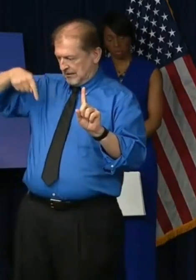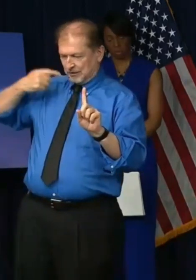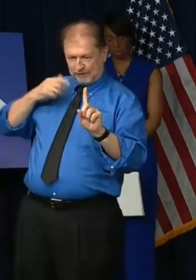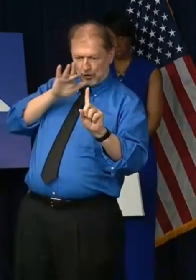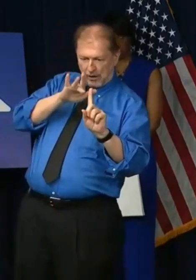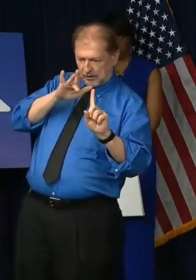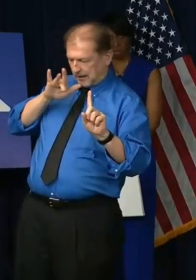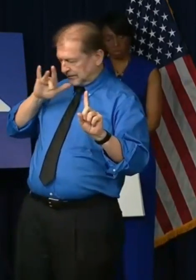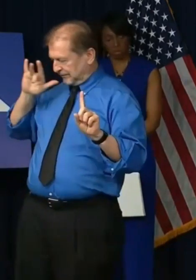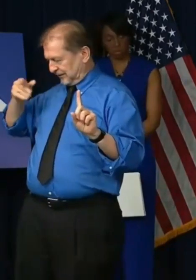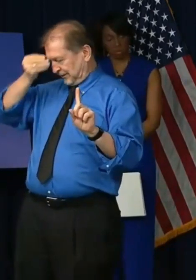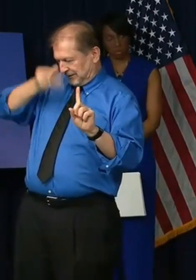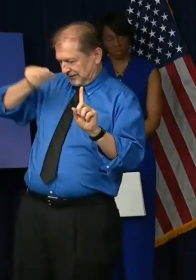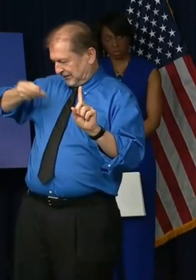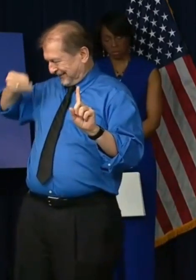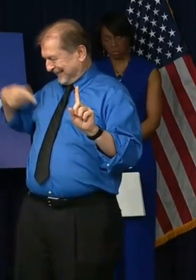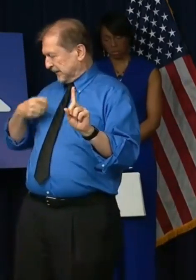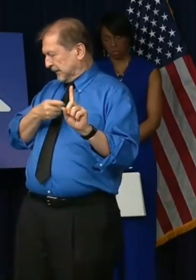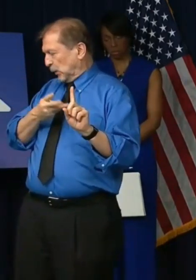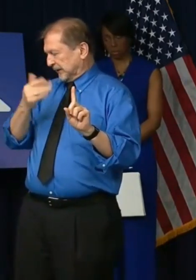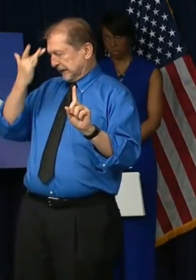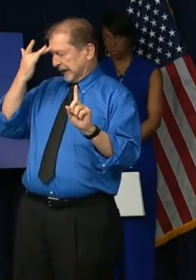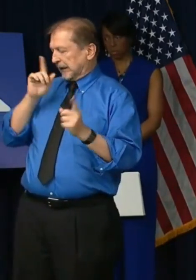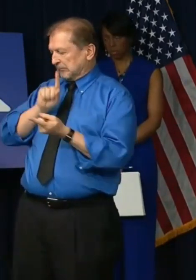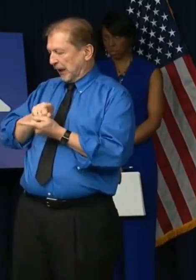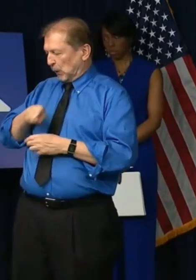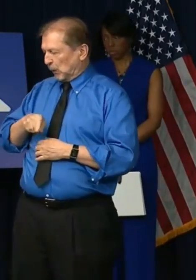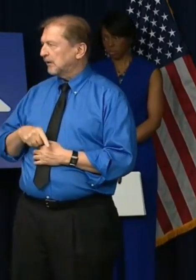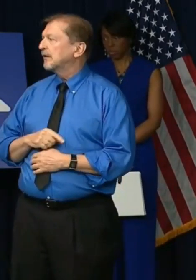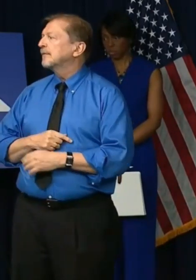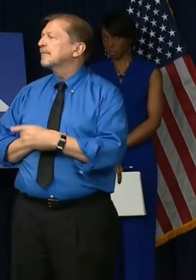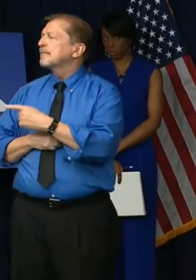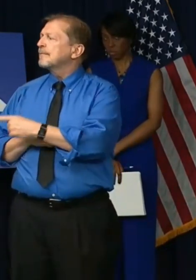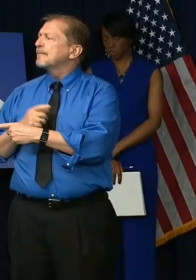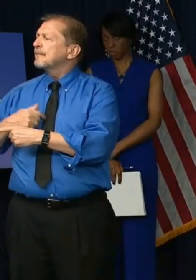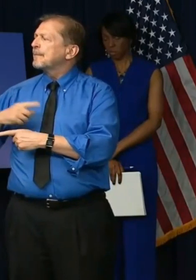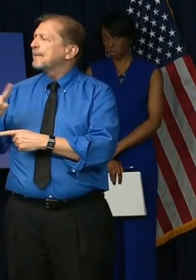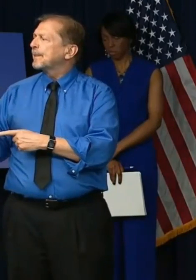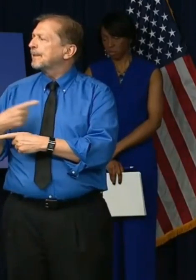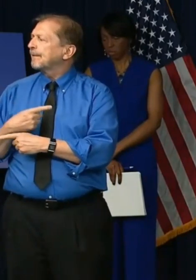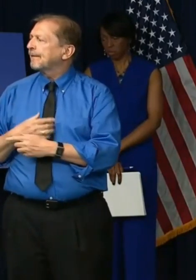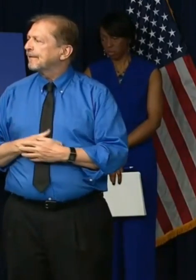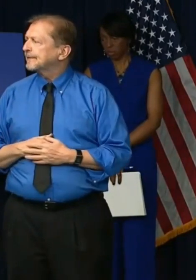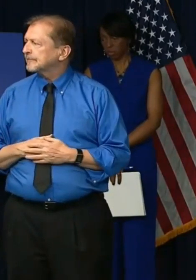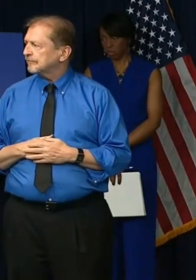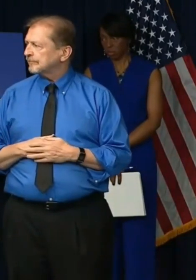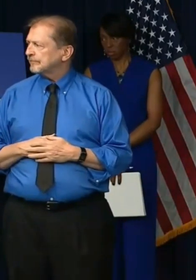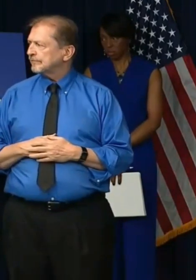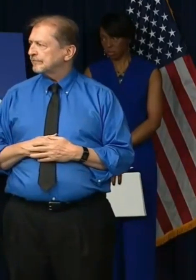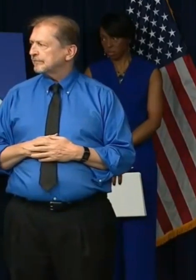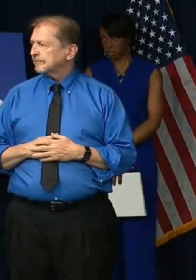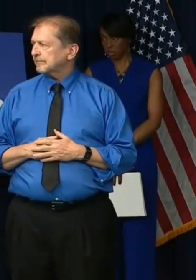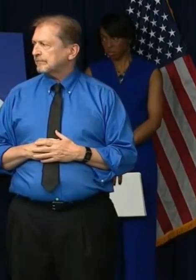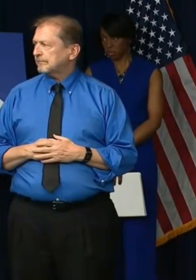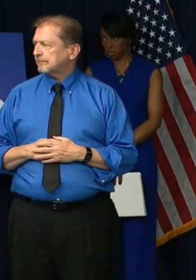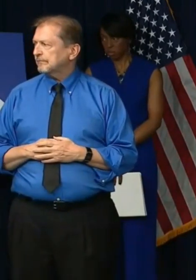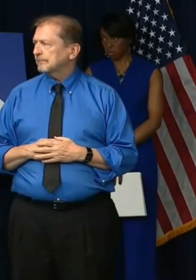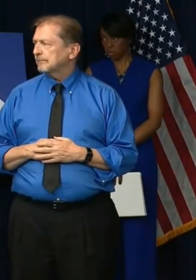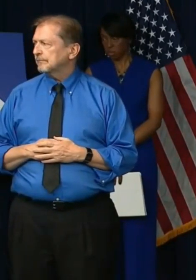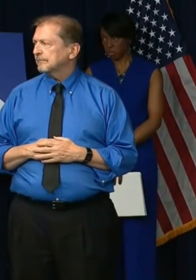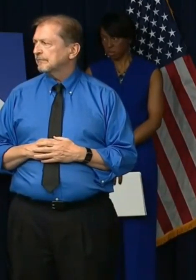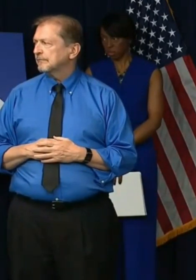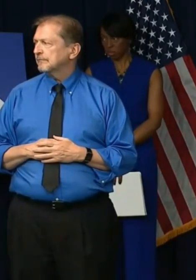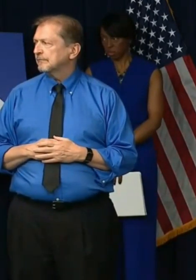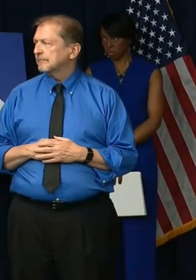undertaking, and we're just spinning that up now. This is from Hannah at the Daily Line. She's got a two-part question, so we'll start with the first part. You said the